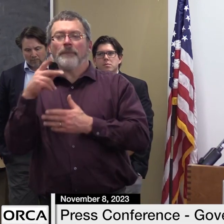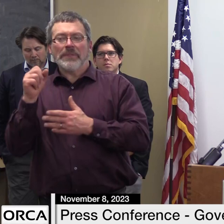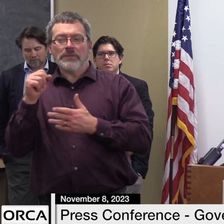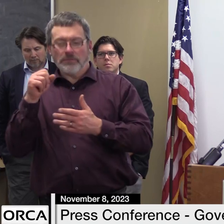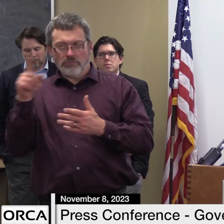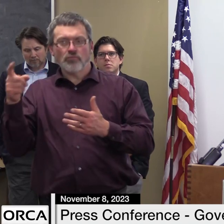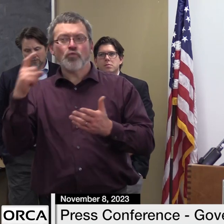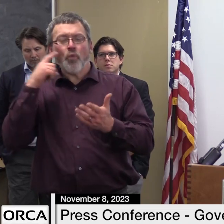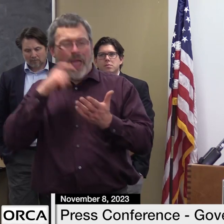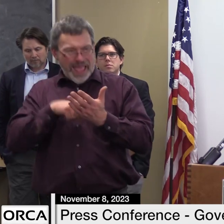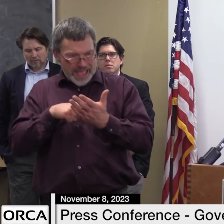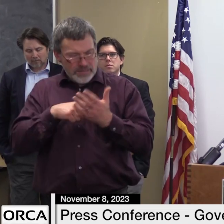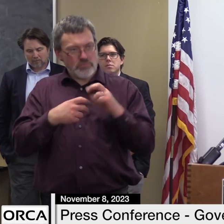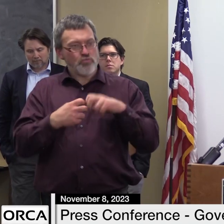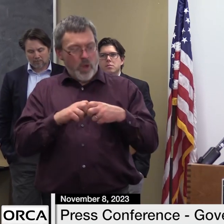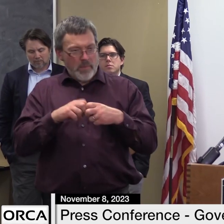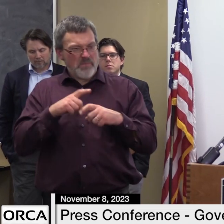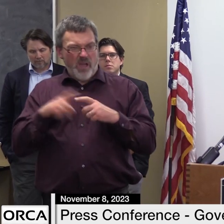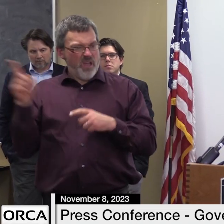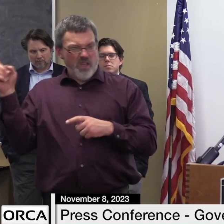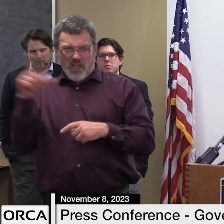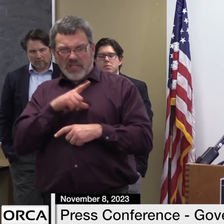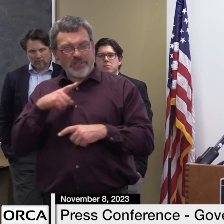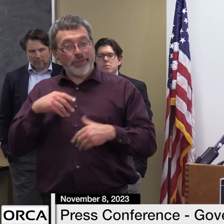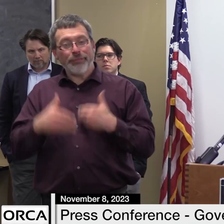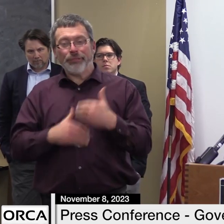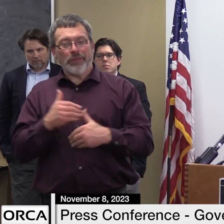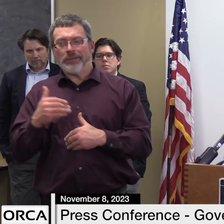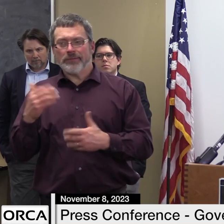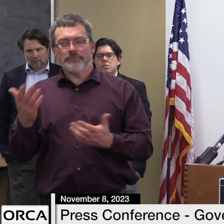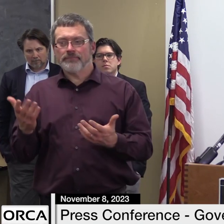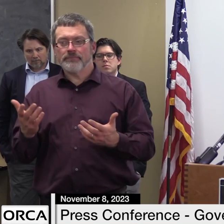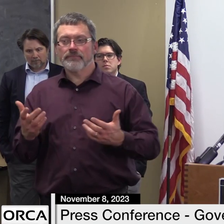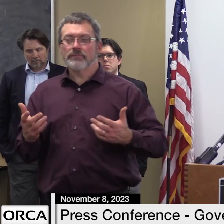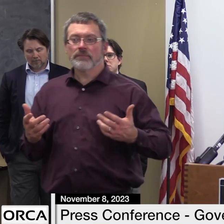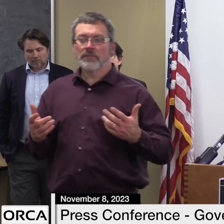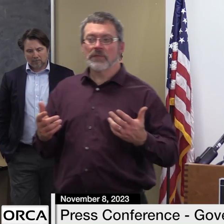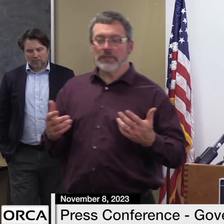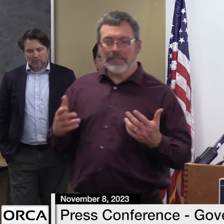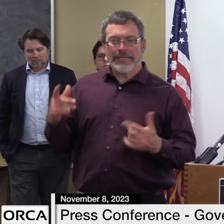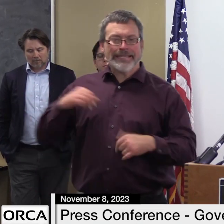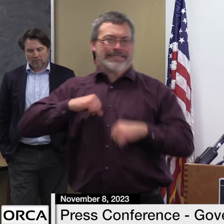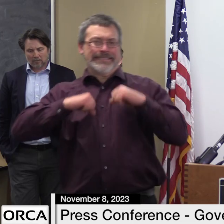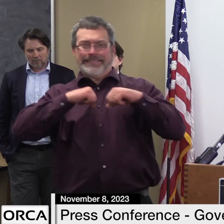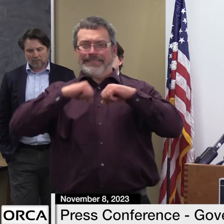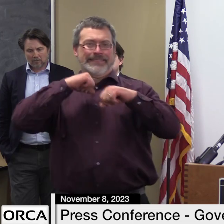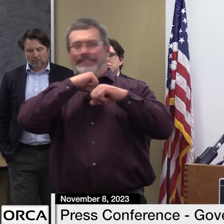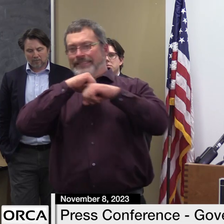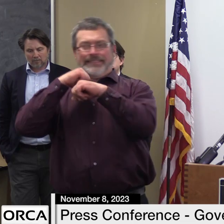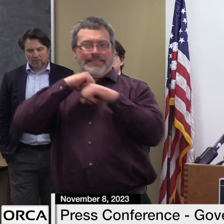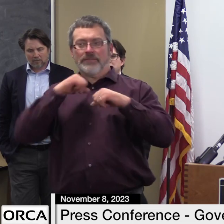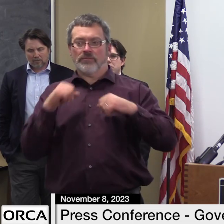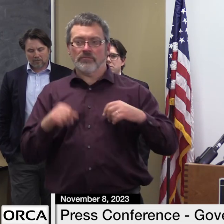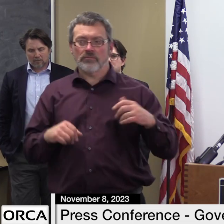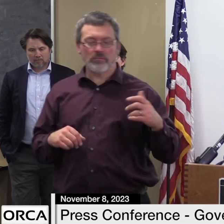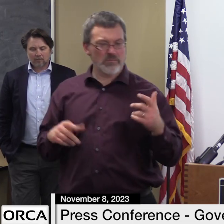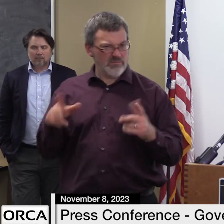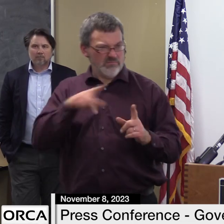help, S-100 was a first step in that direction. But the resistance, do you have a sense of